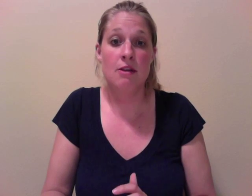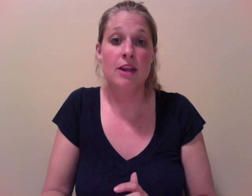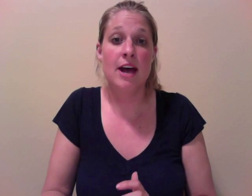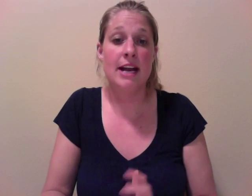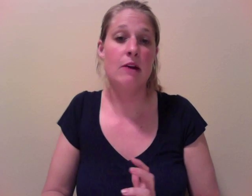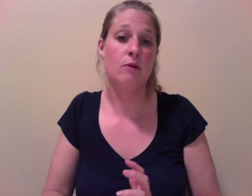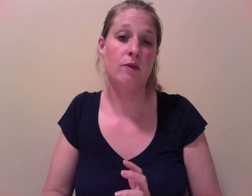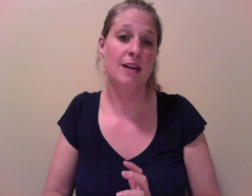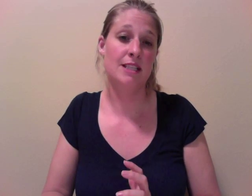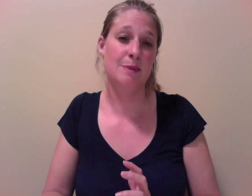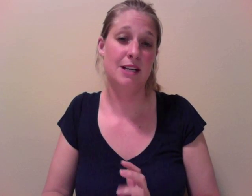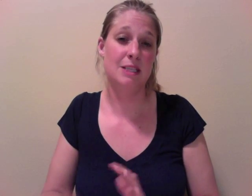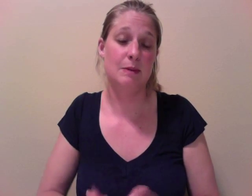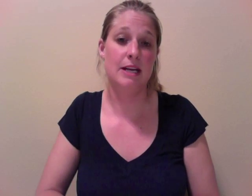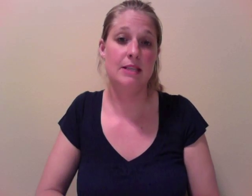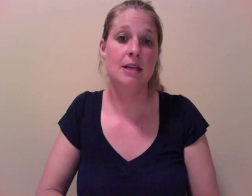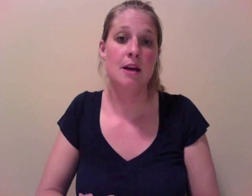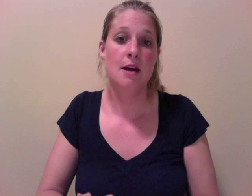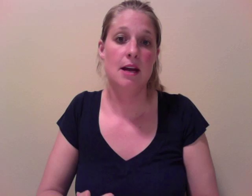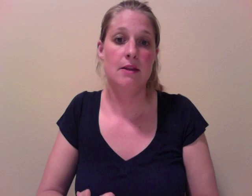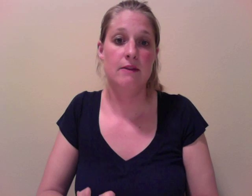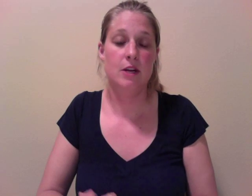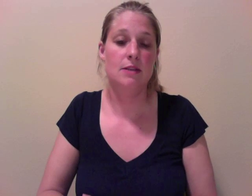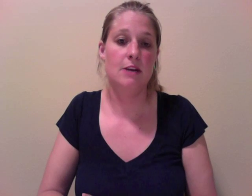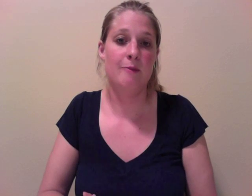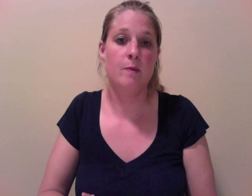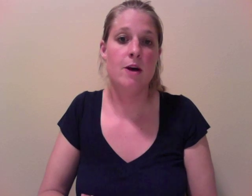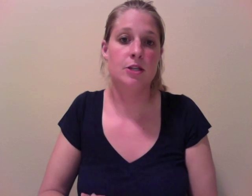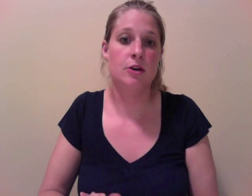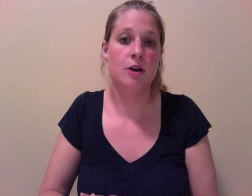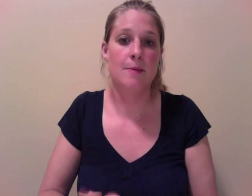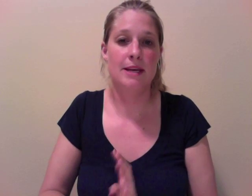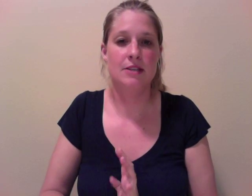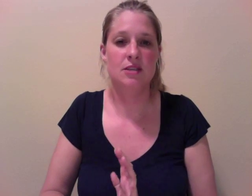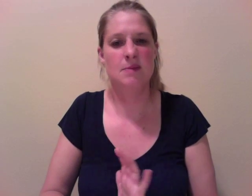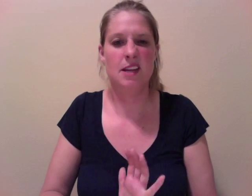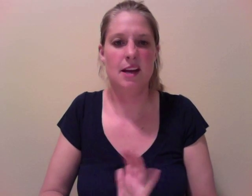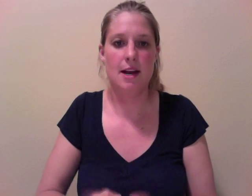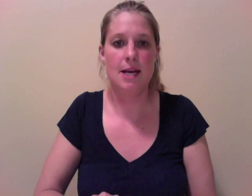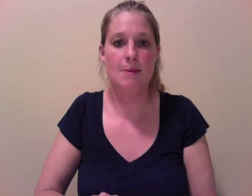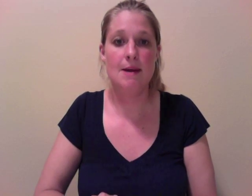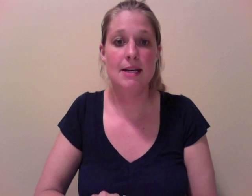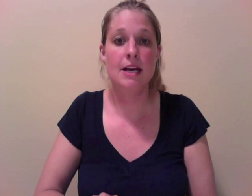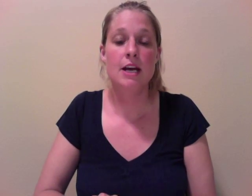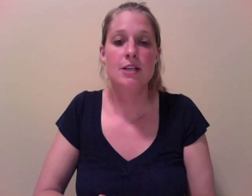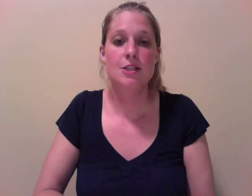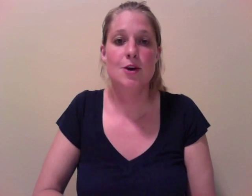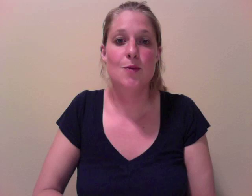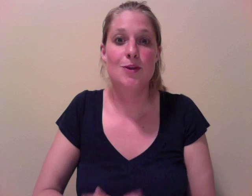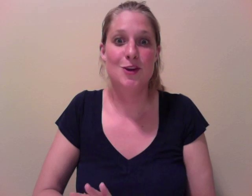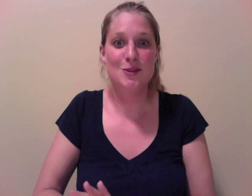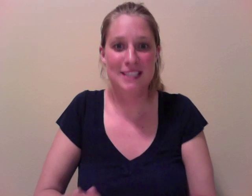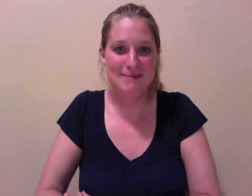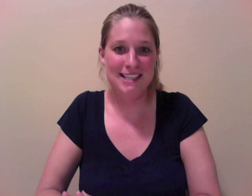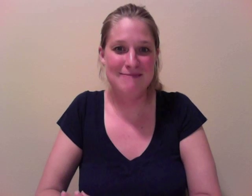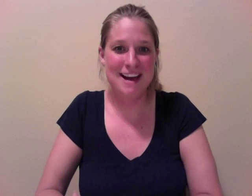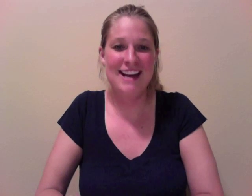online, I don't know if that's been explained in the videos that you've been watching or not, but that's just something to kind of keep in mind. So with those tips in mind,